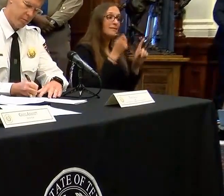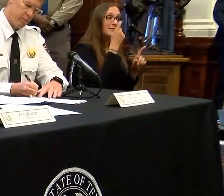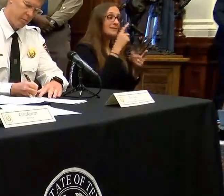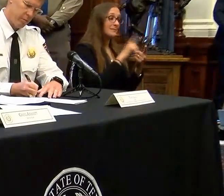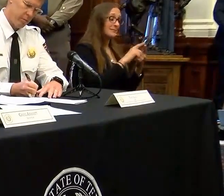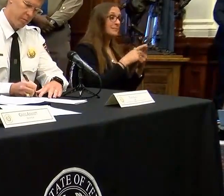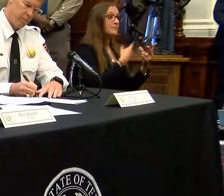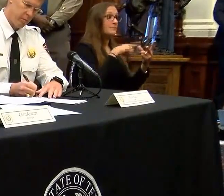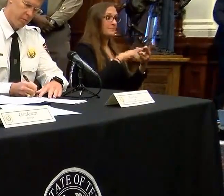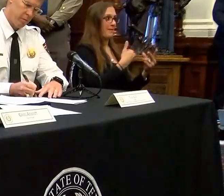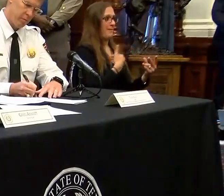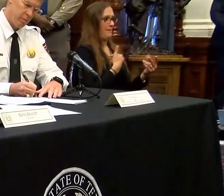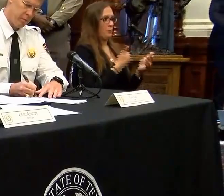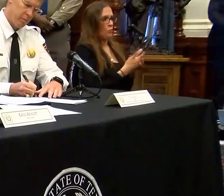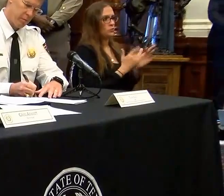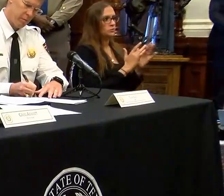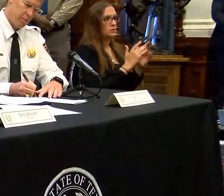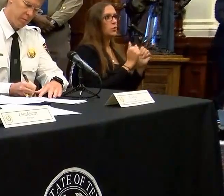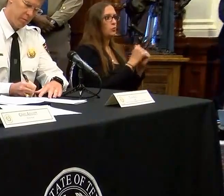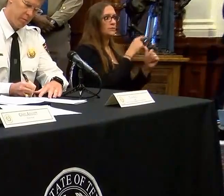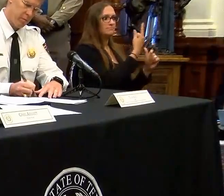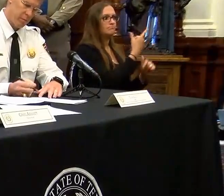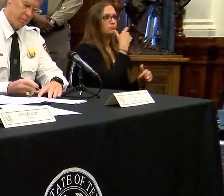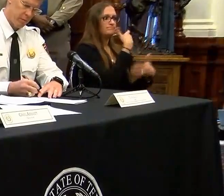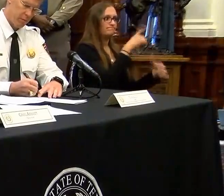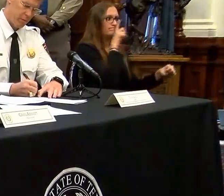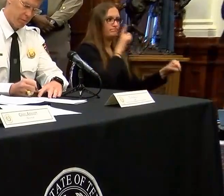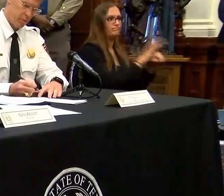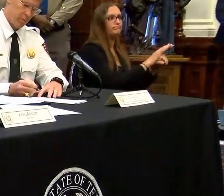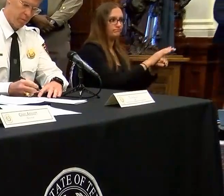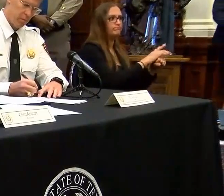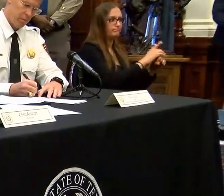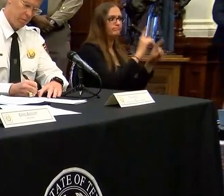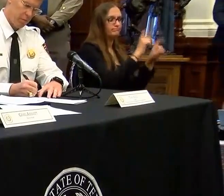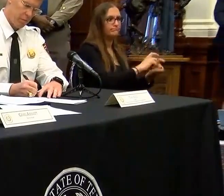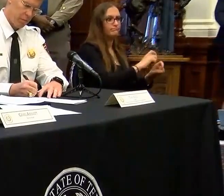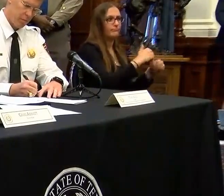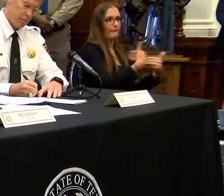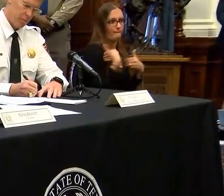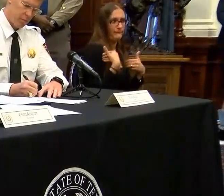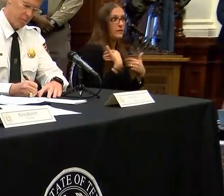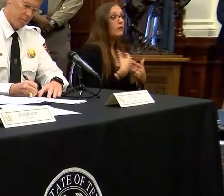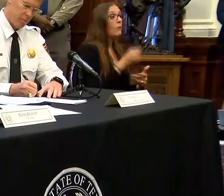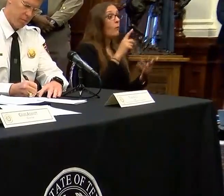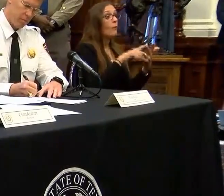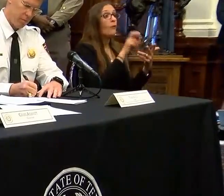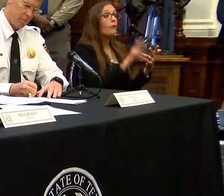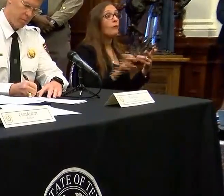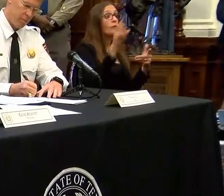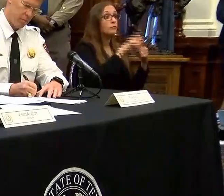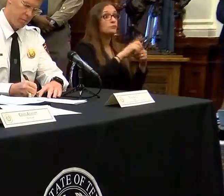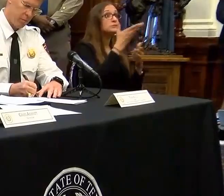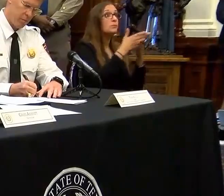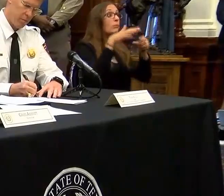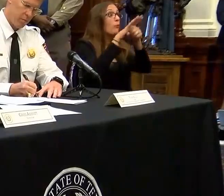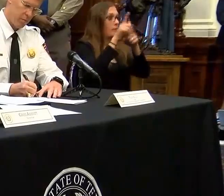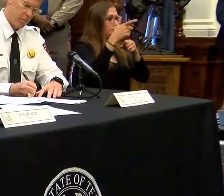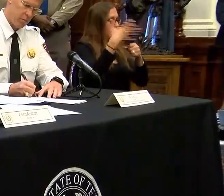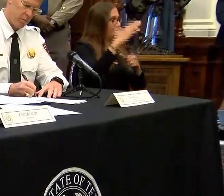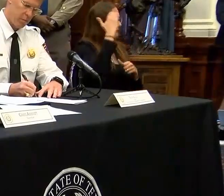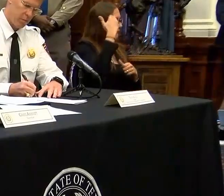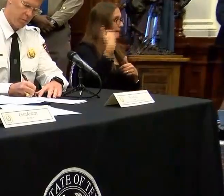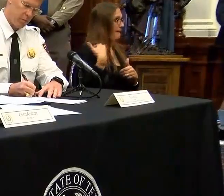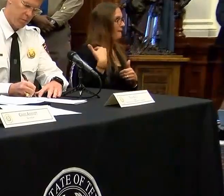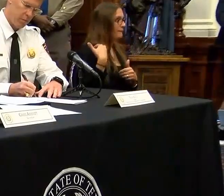to that, has had close contact with a confirmed case, has traveled to a location with ongoing COVID-19, has